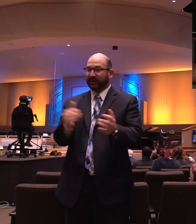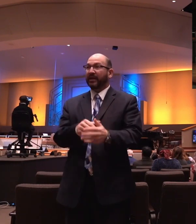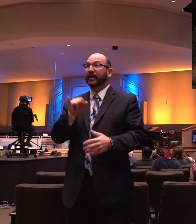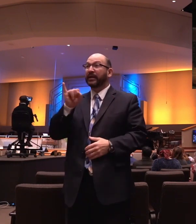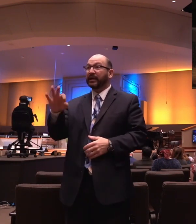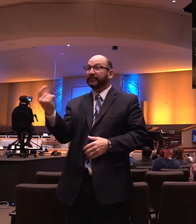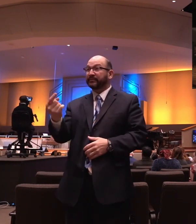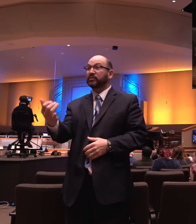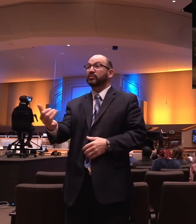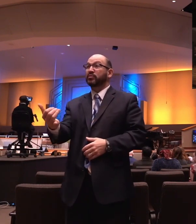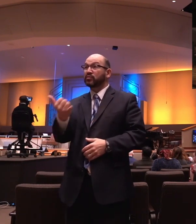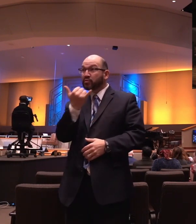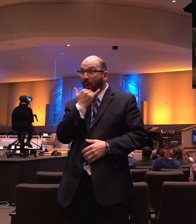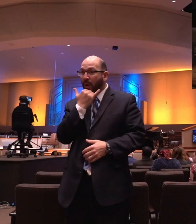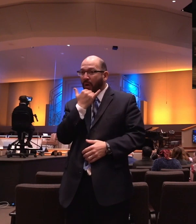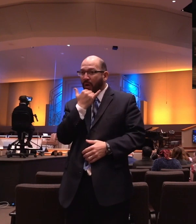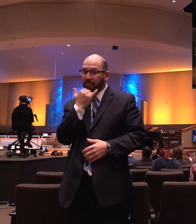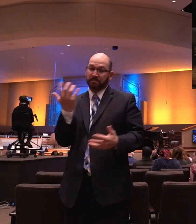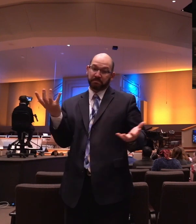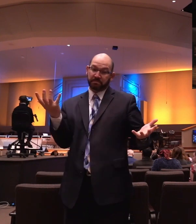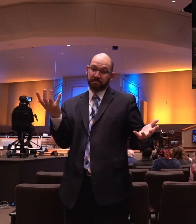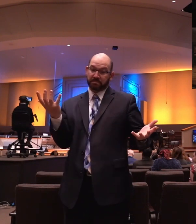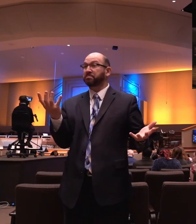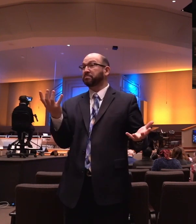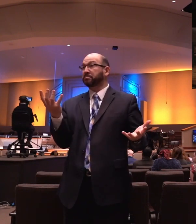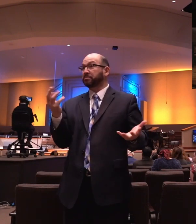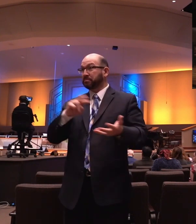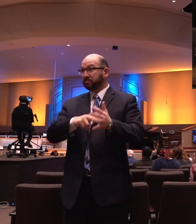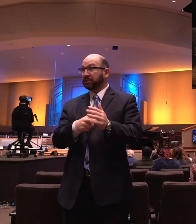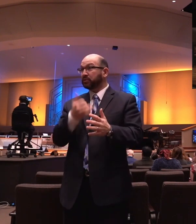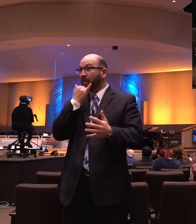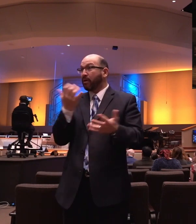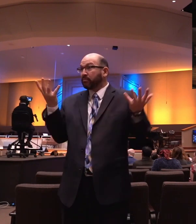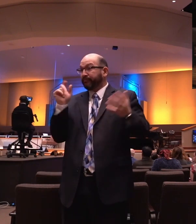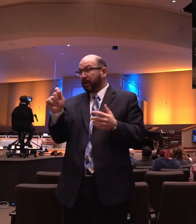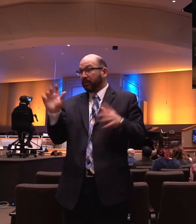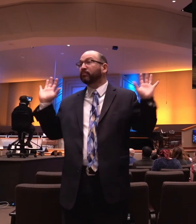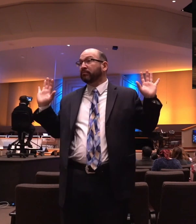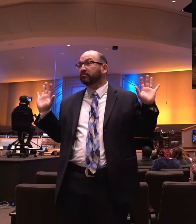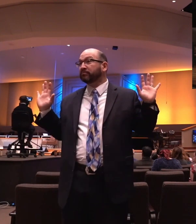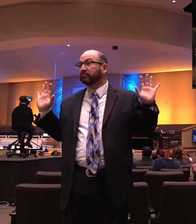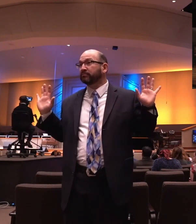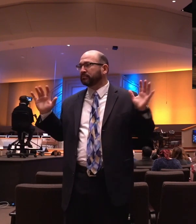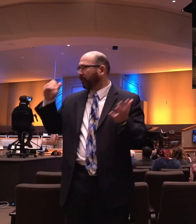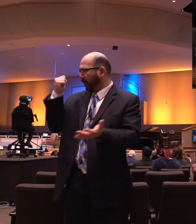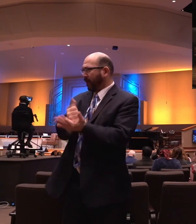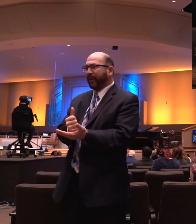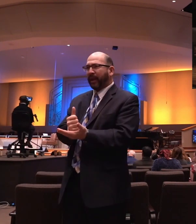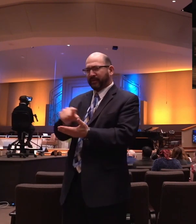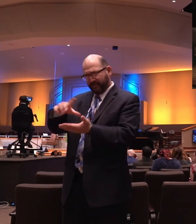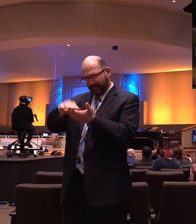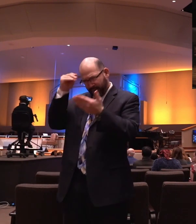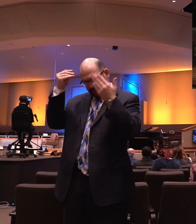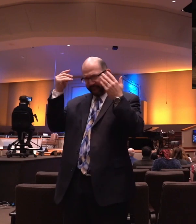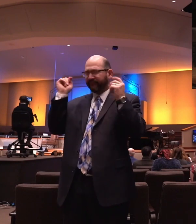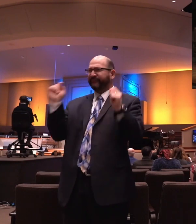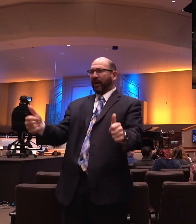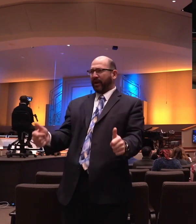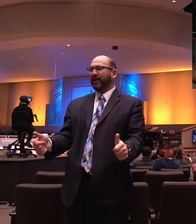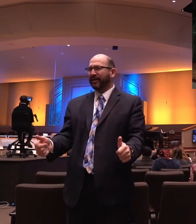it's not right, it's not right. Yeah, that's good. Man, you all learn fast.